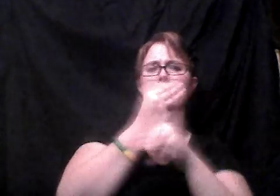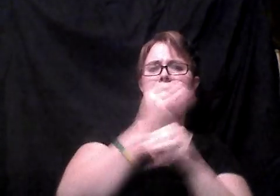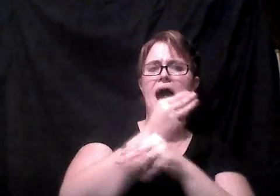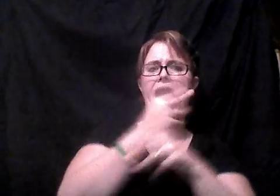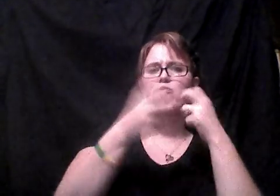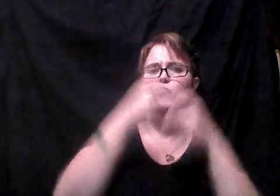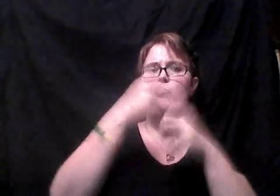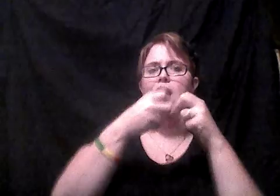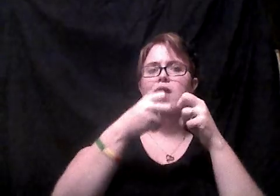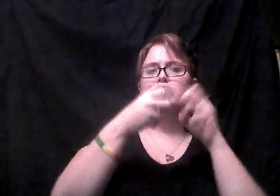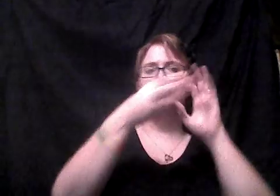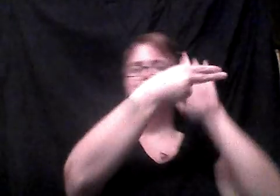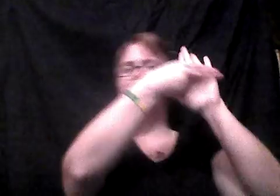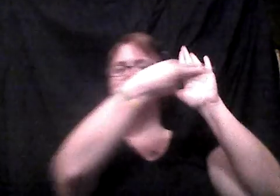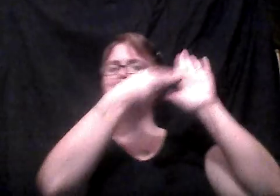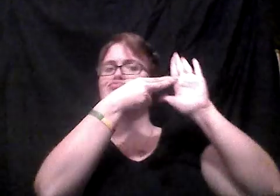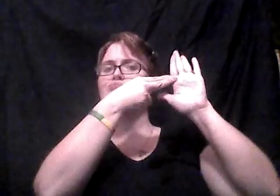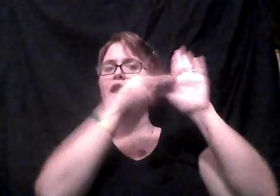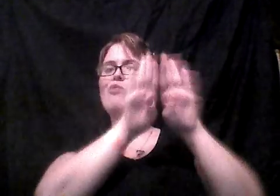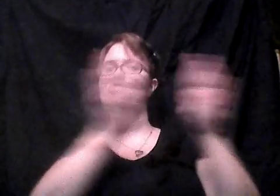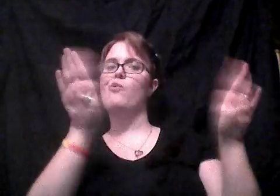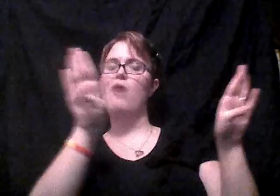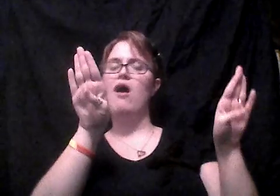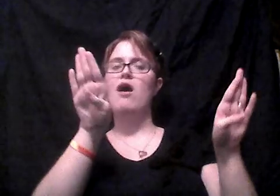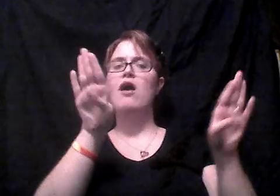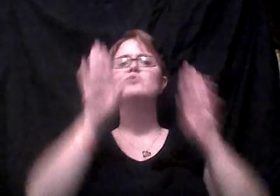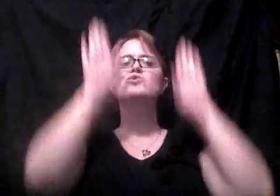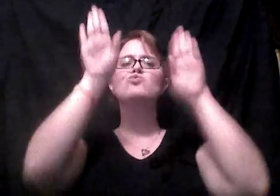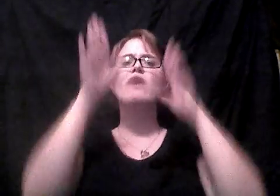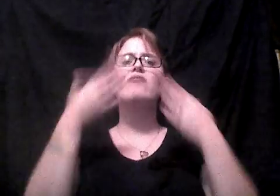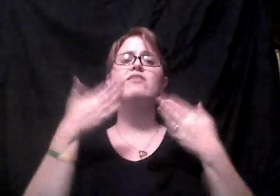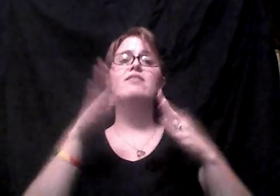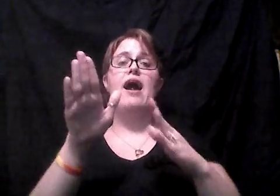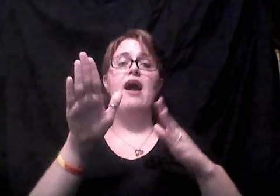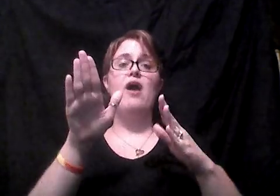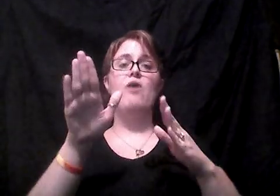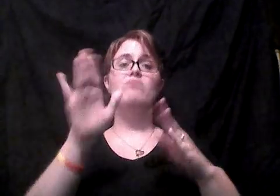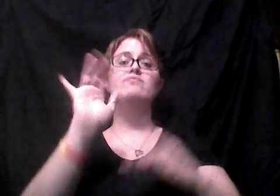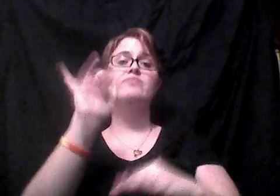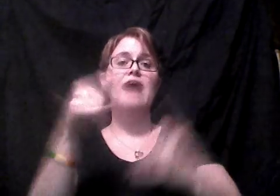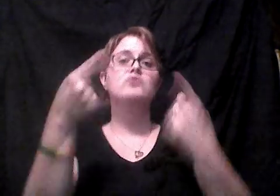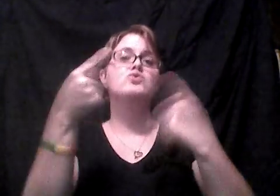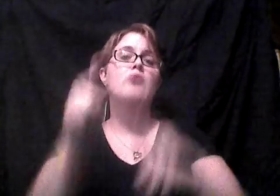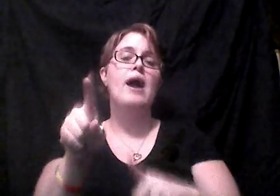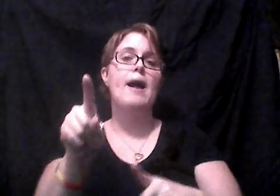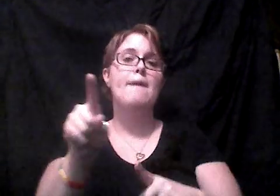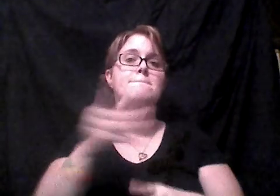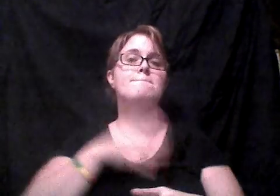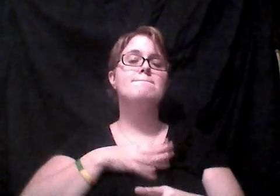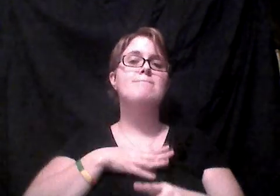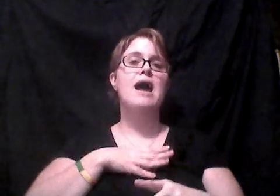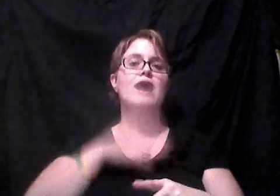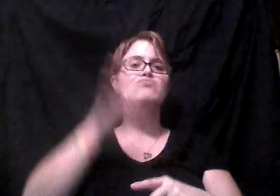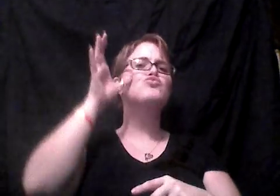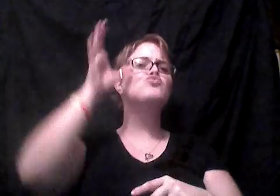do it. And they felt that letting me express my creativity was more important than the pristine nature of the walls. And I was really blessed to have